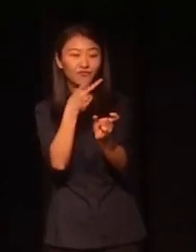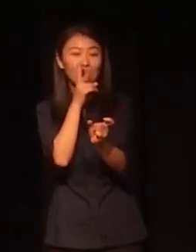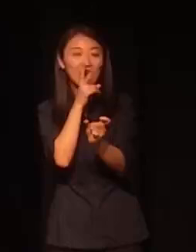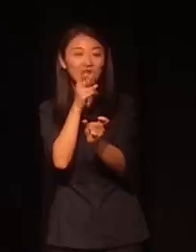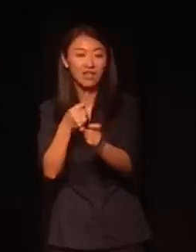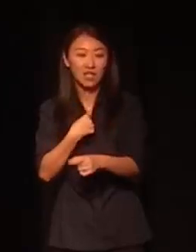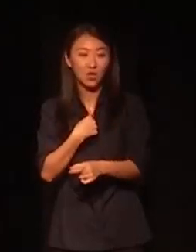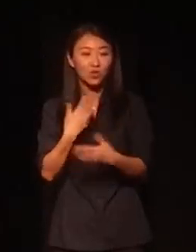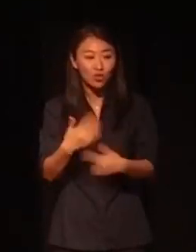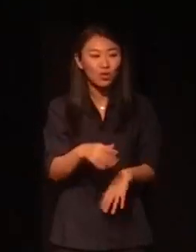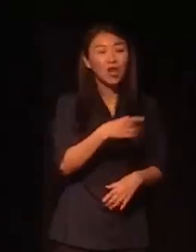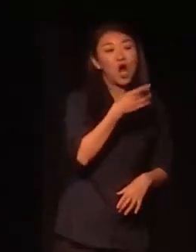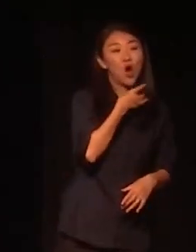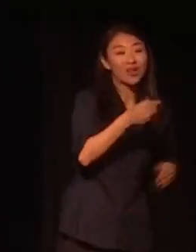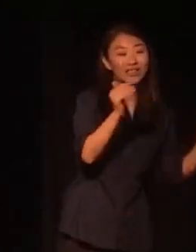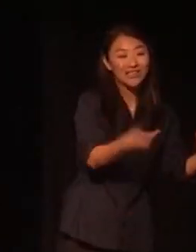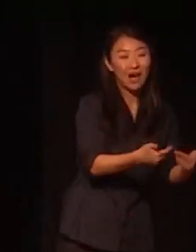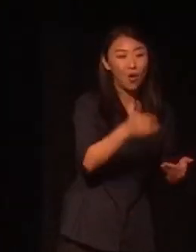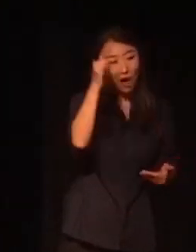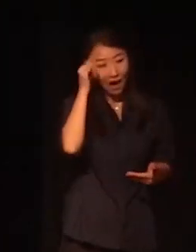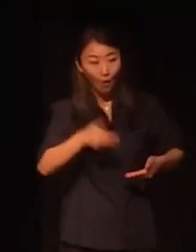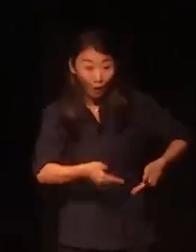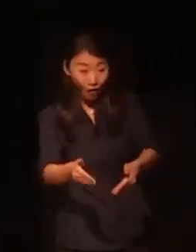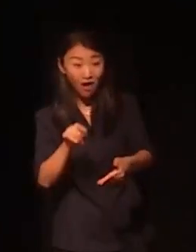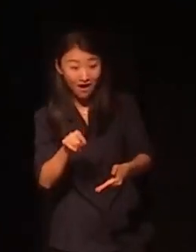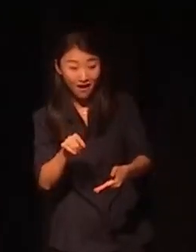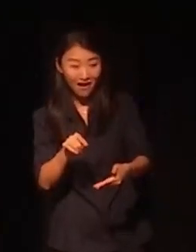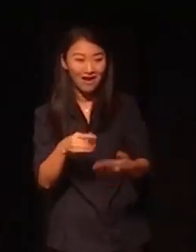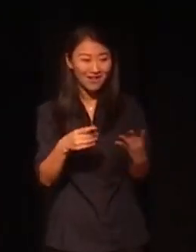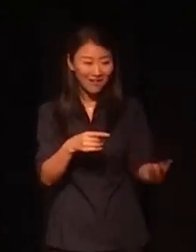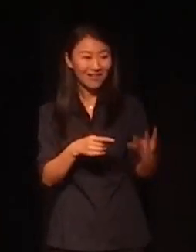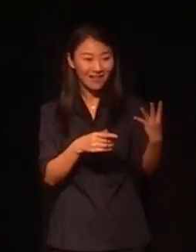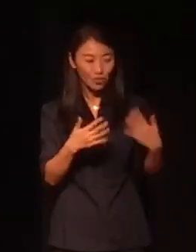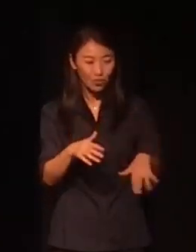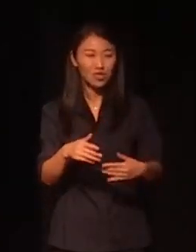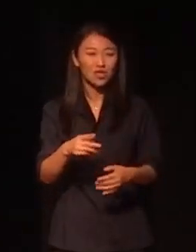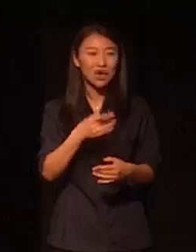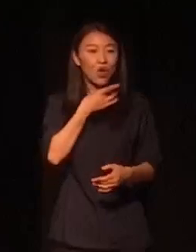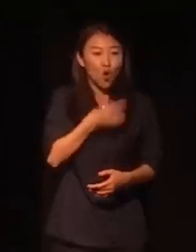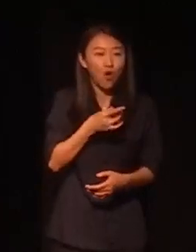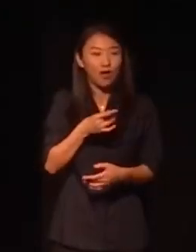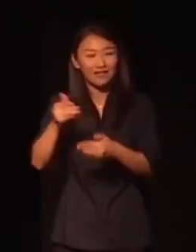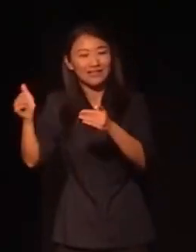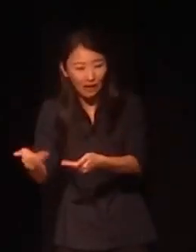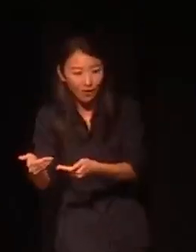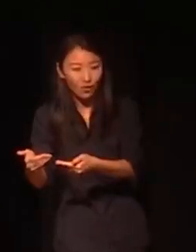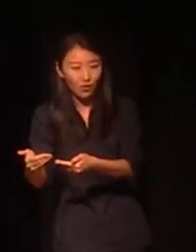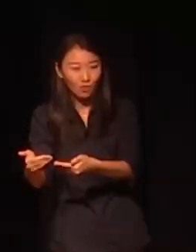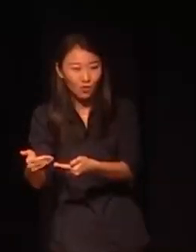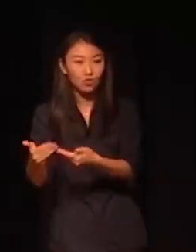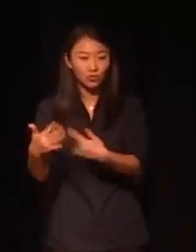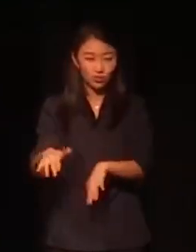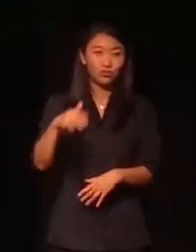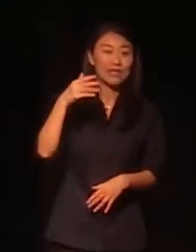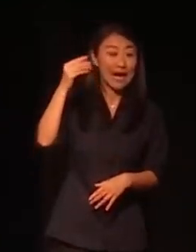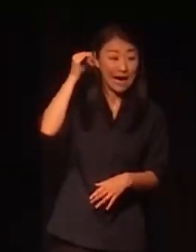gan chao niu he, okay, dry fried sliced beef with rice noodles. And then you can